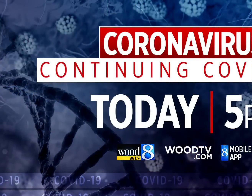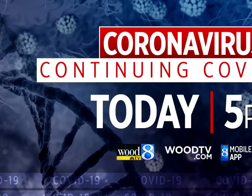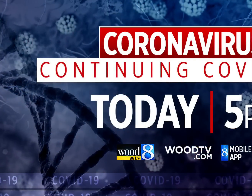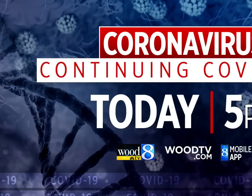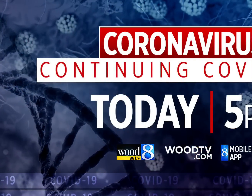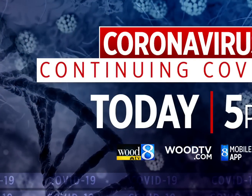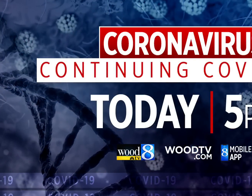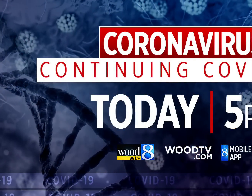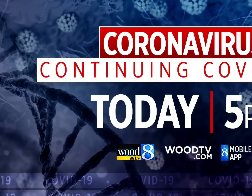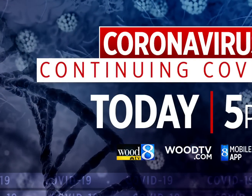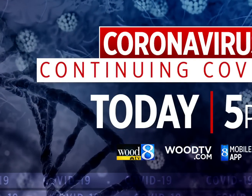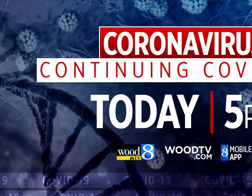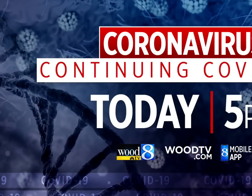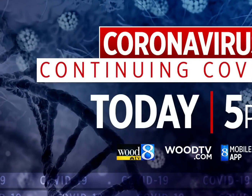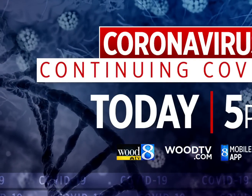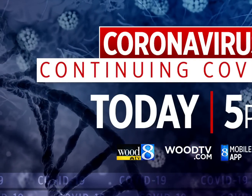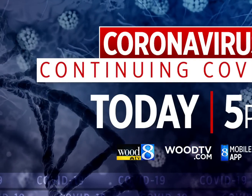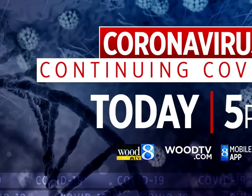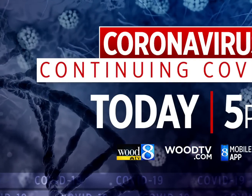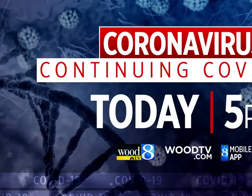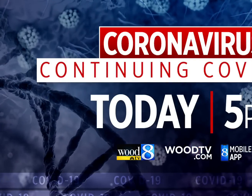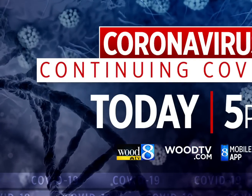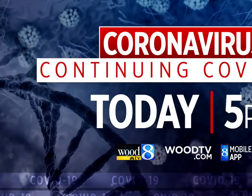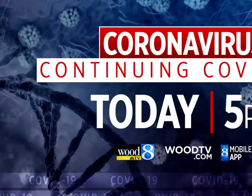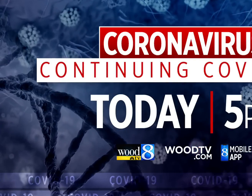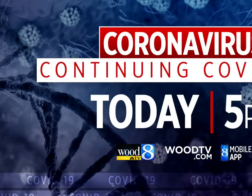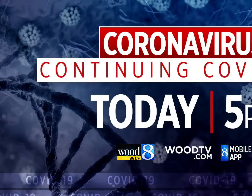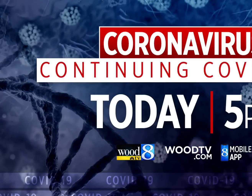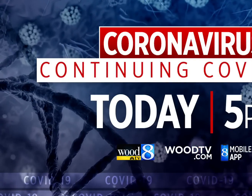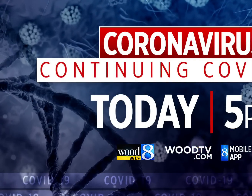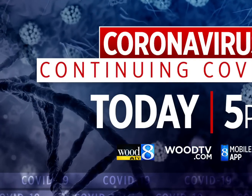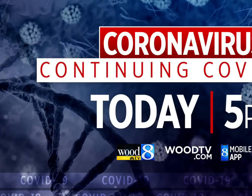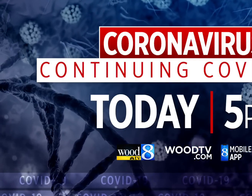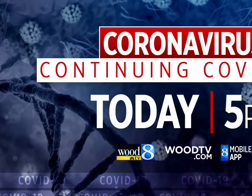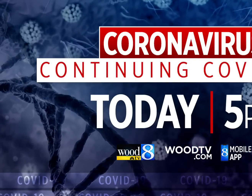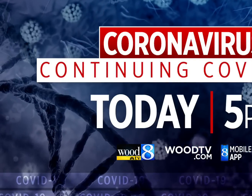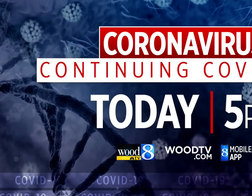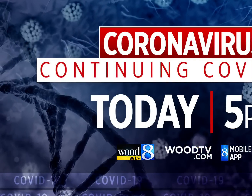news conference. We have continuing coverage on coronavirus, the daily numbers, what